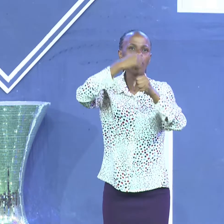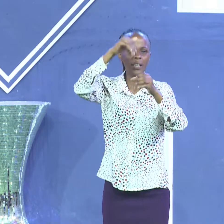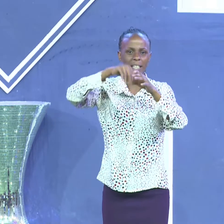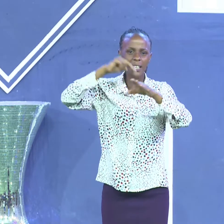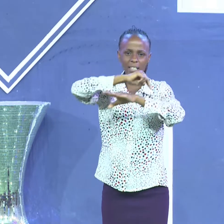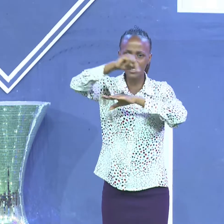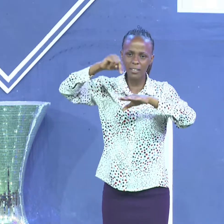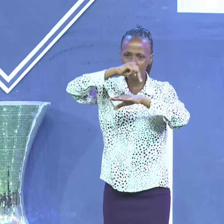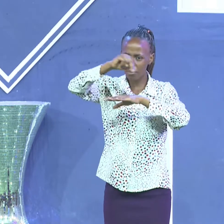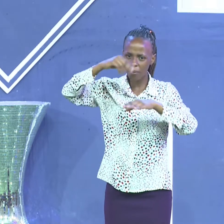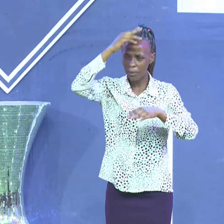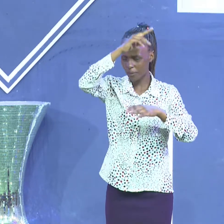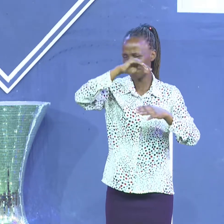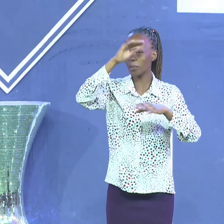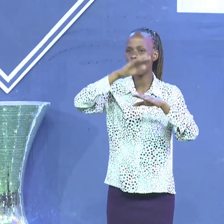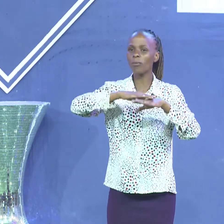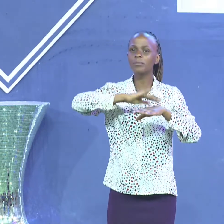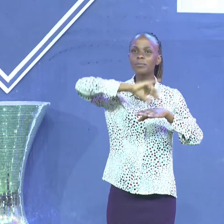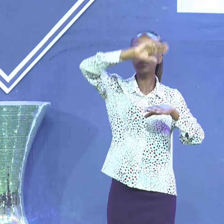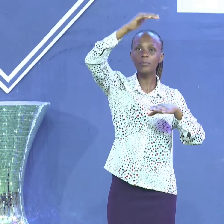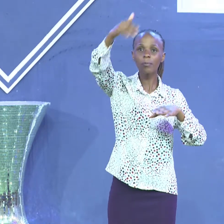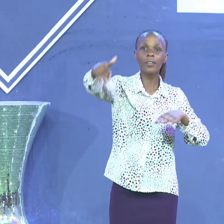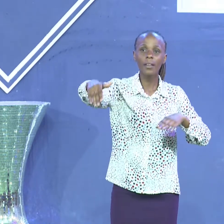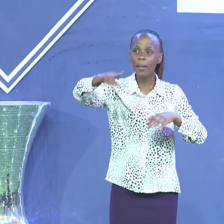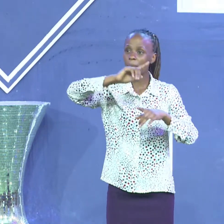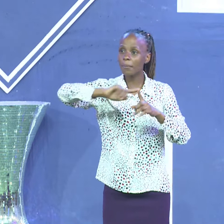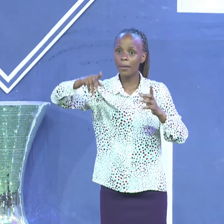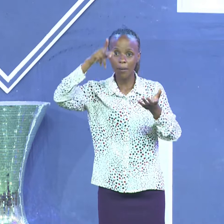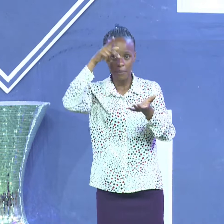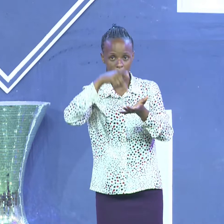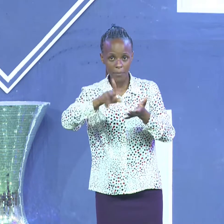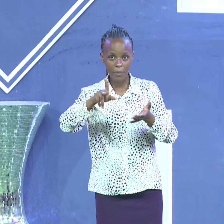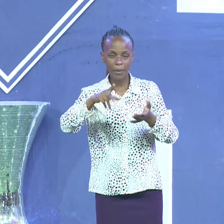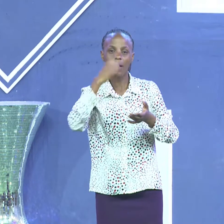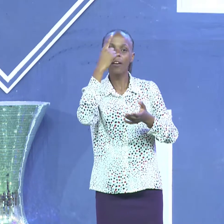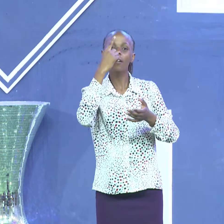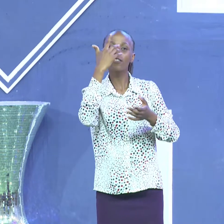And I got a job at Nankulabi on the hill. They would give me